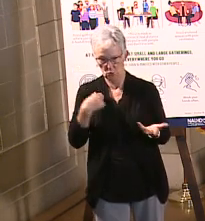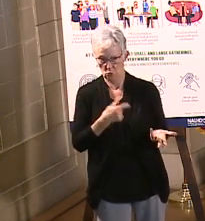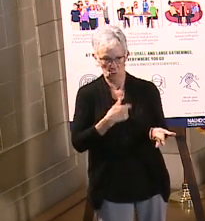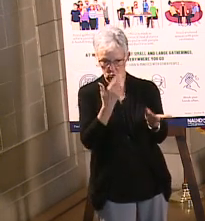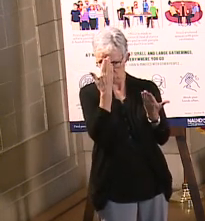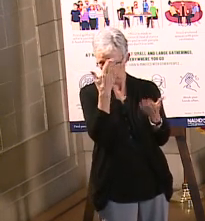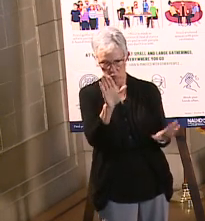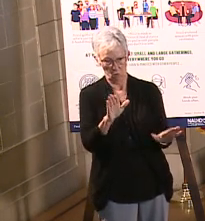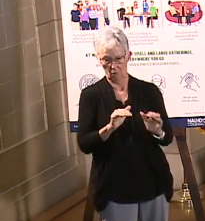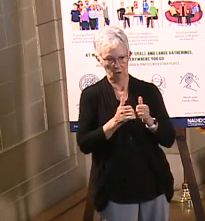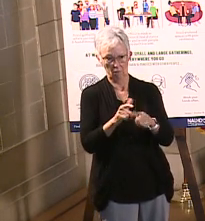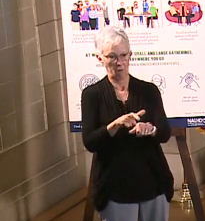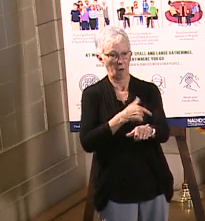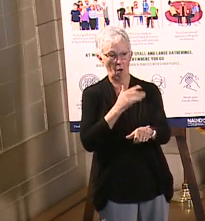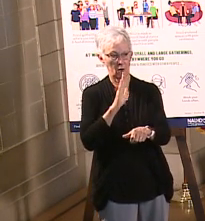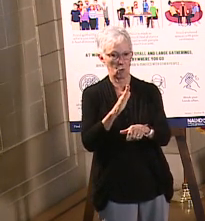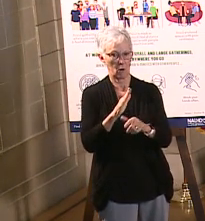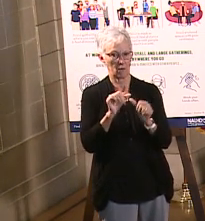what the FDA comes back with.